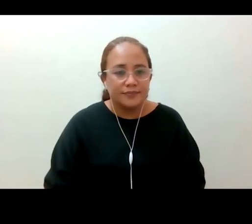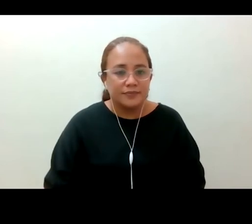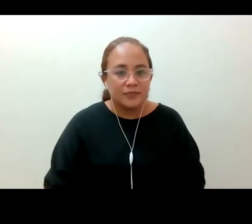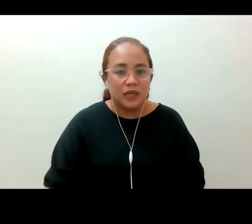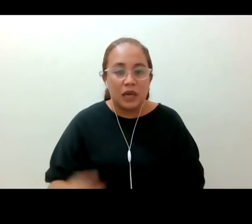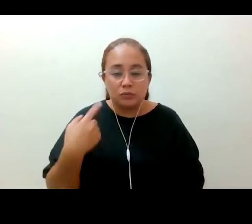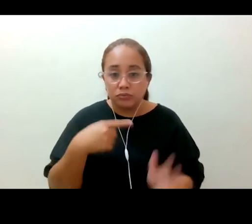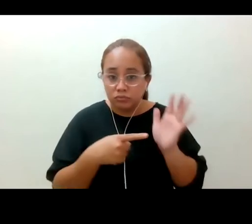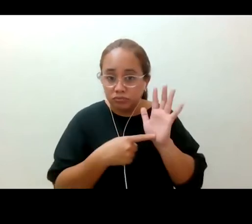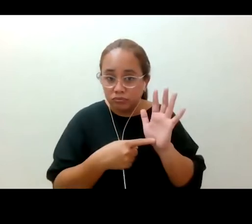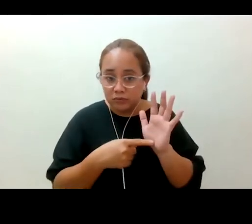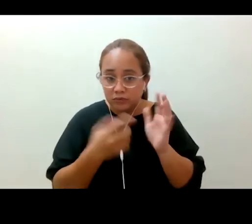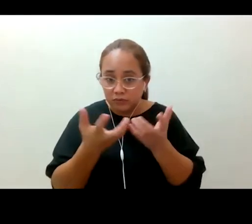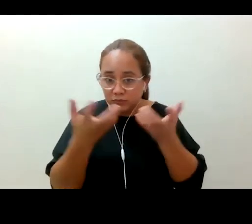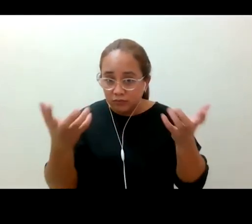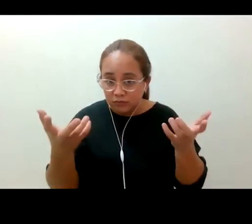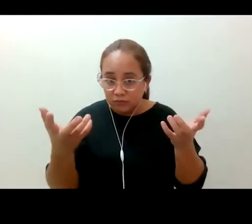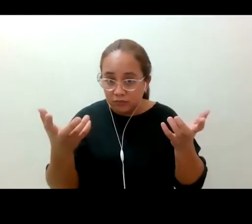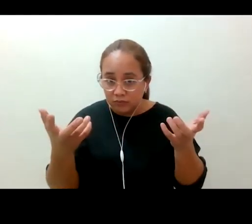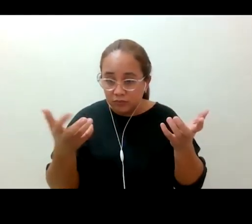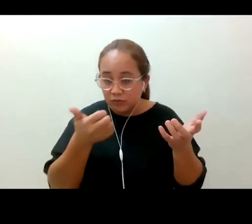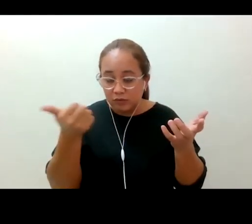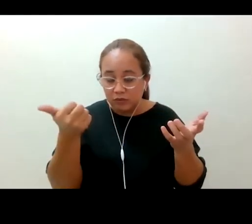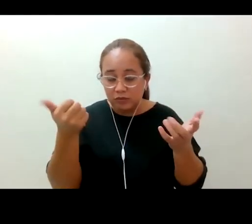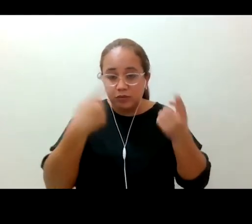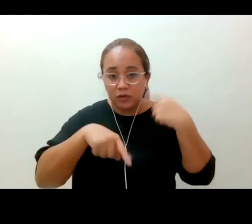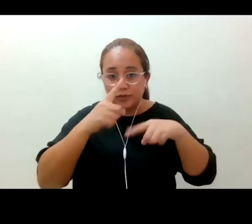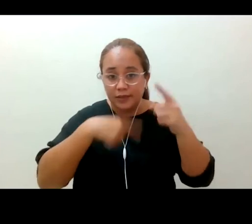distinguish anything else in our signs?